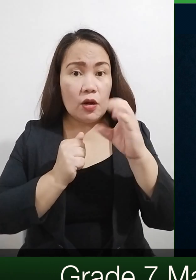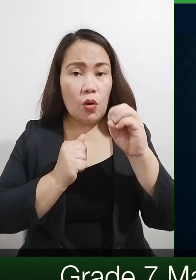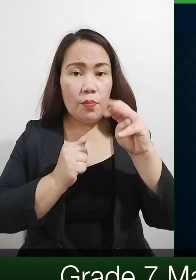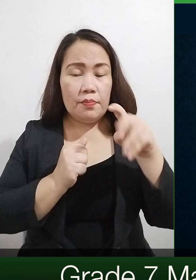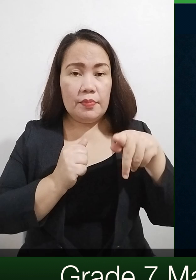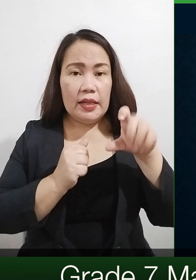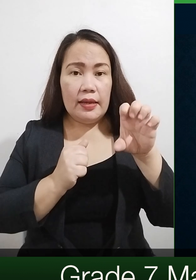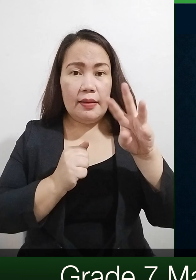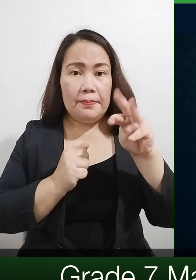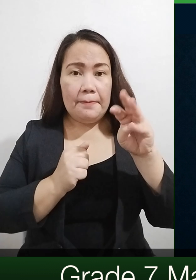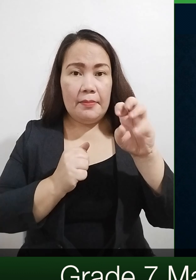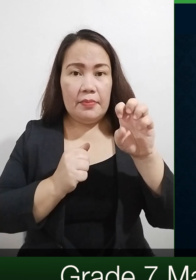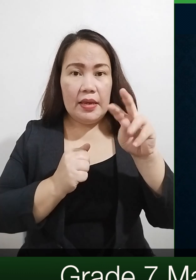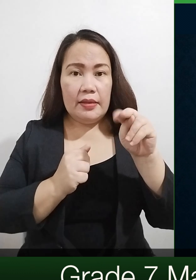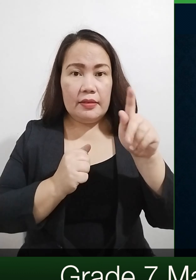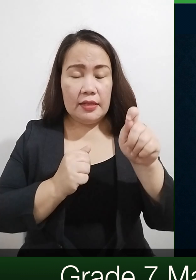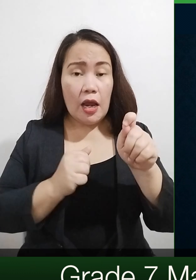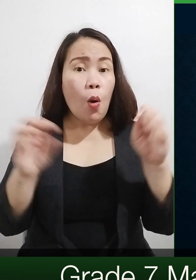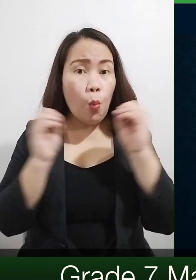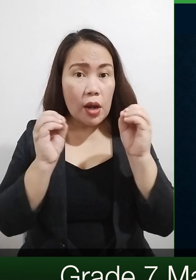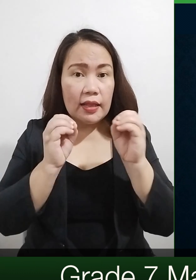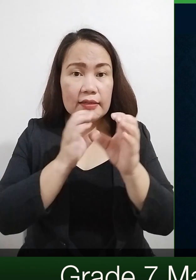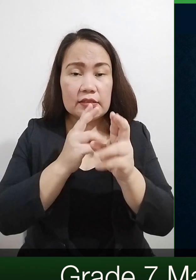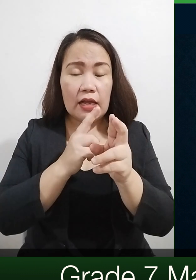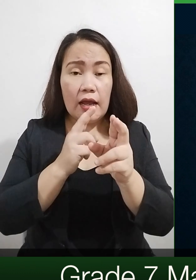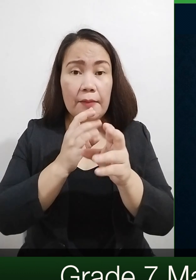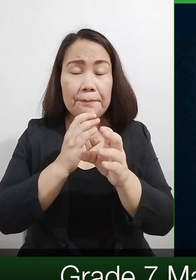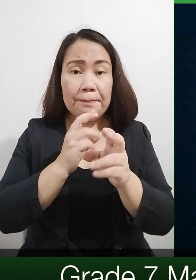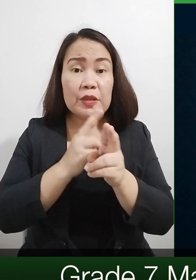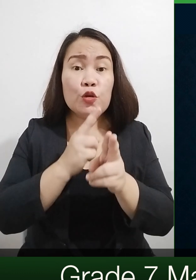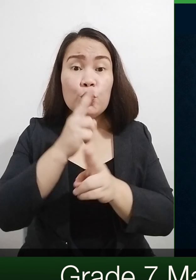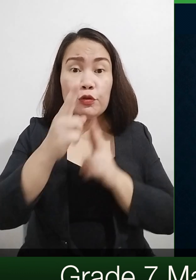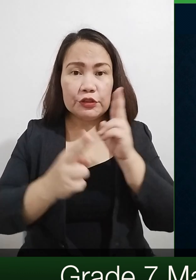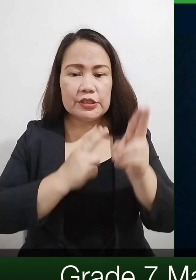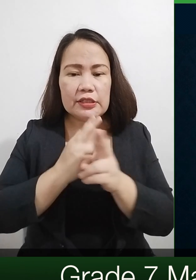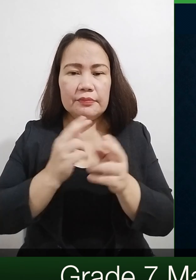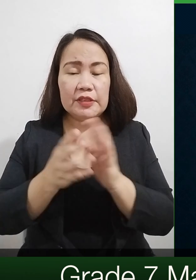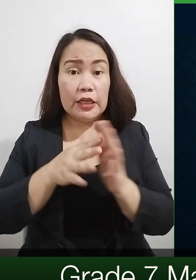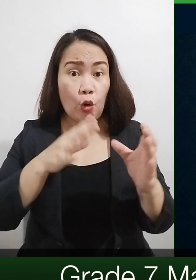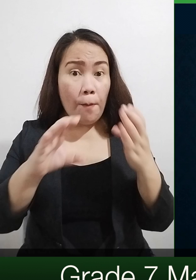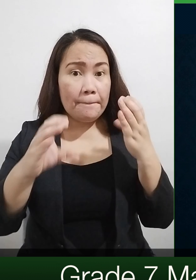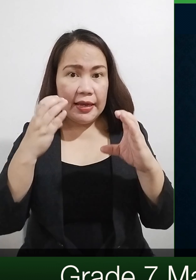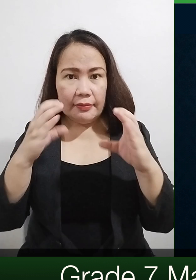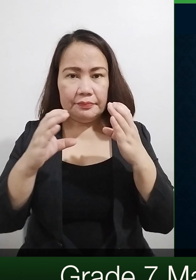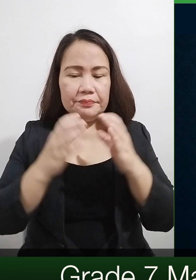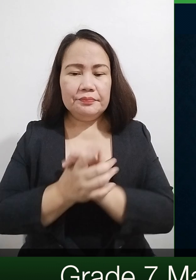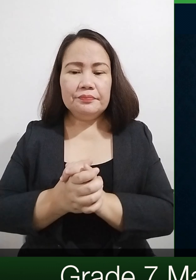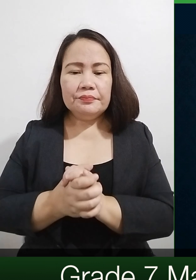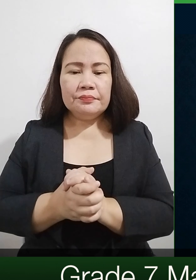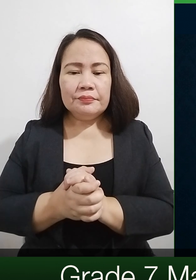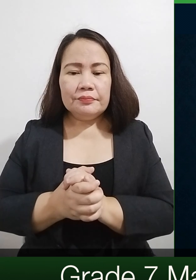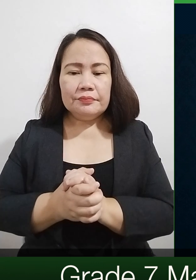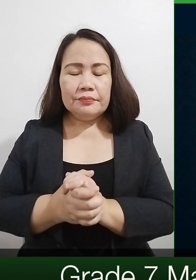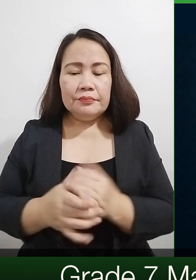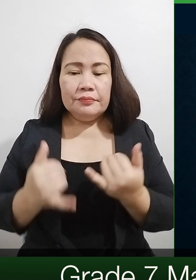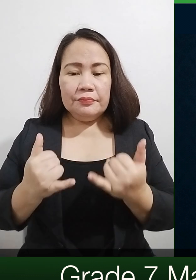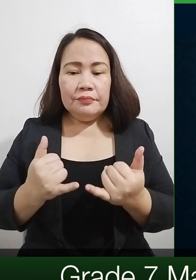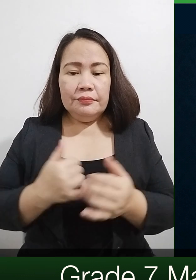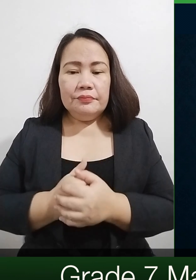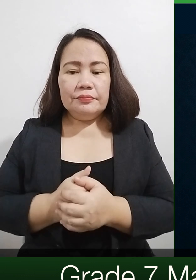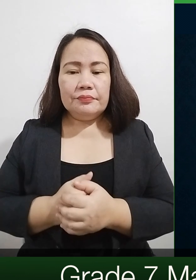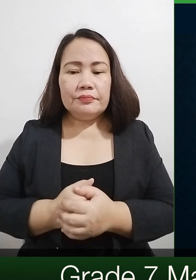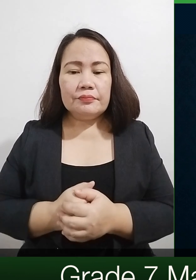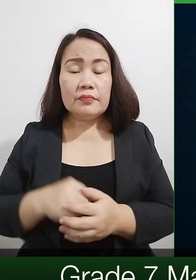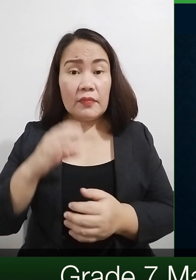dyan. Na typo tayo dyan. Okay? So, 6, 7, 8, 9, 10. Okay, now, so yung